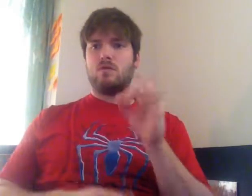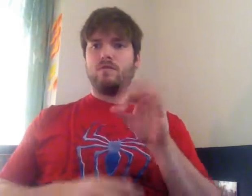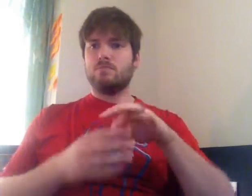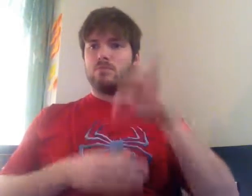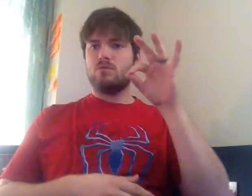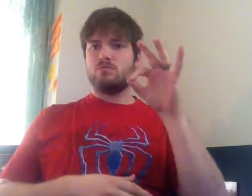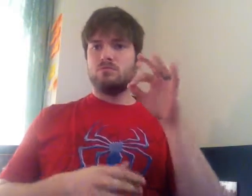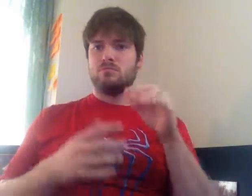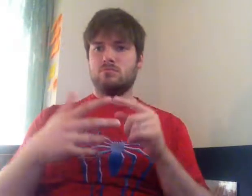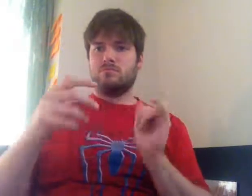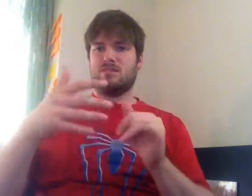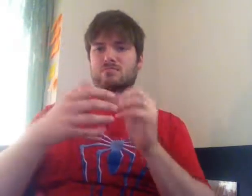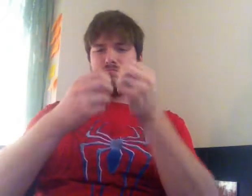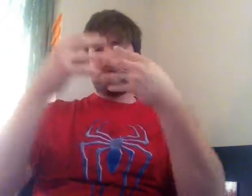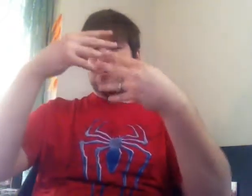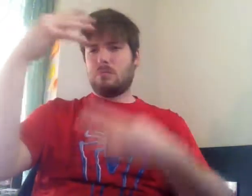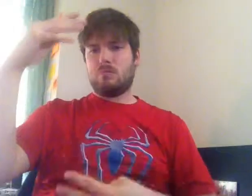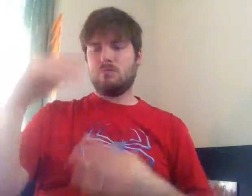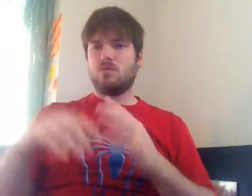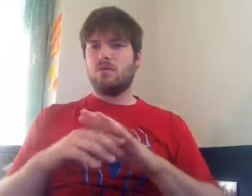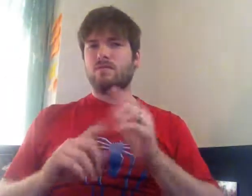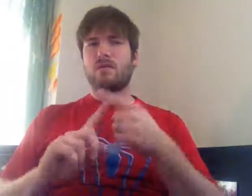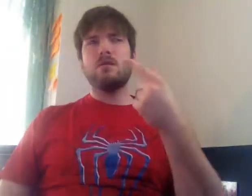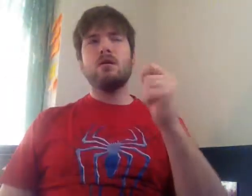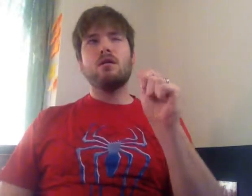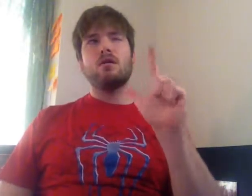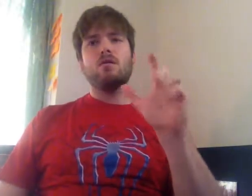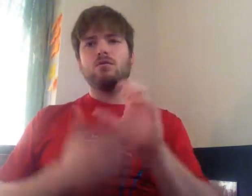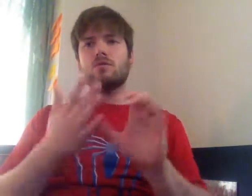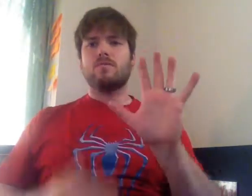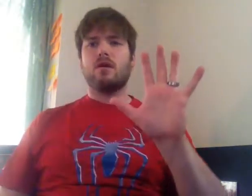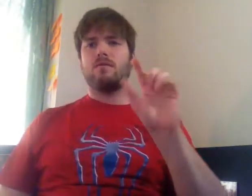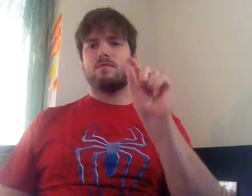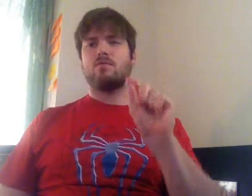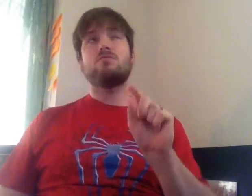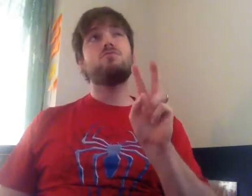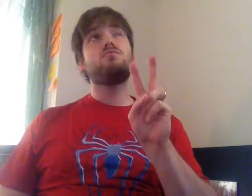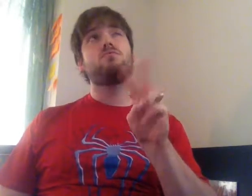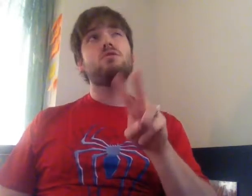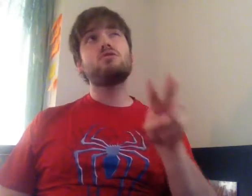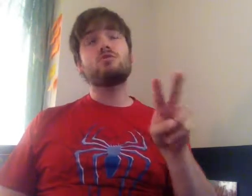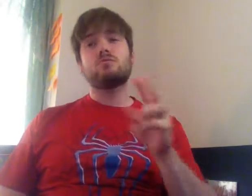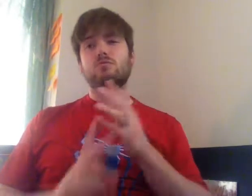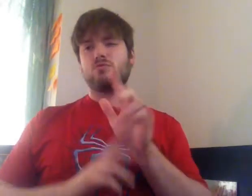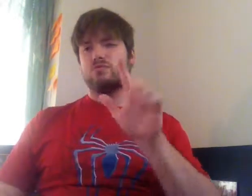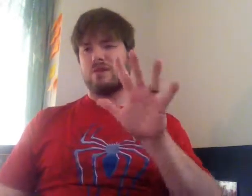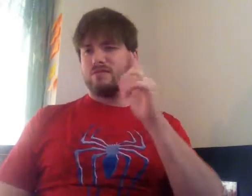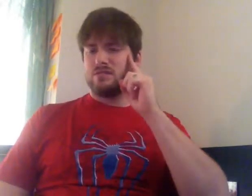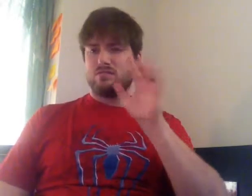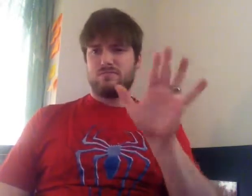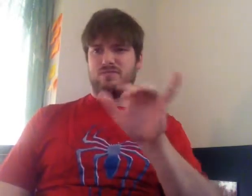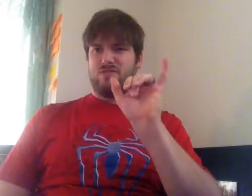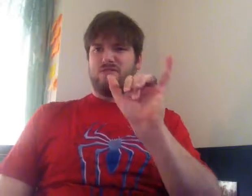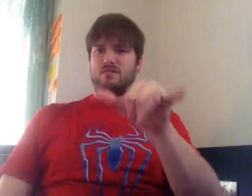St. Petersburg, Florida. People here in the Tampa, St. Petersburg area keeping a close eye on the rain and the chances of flooding. The rain's not